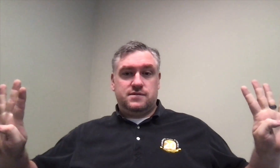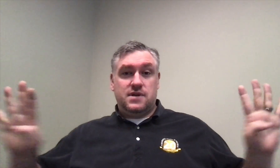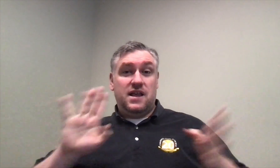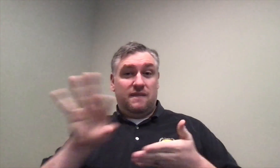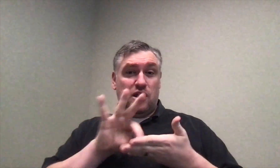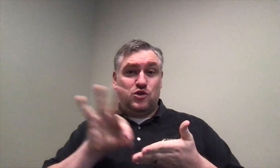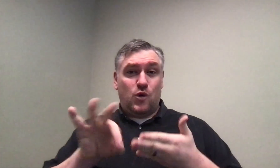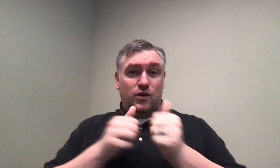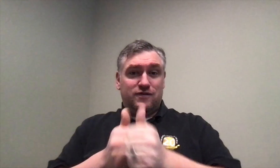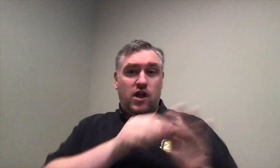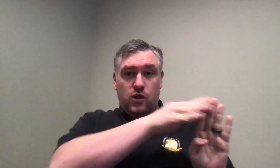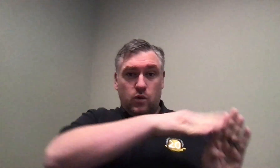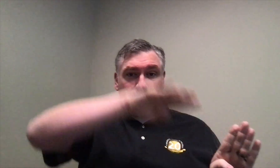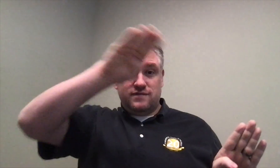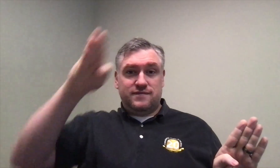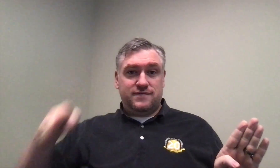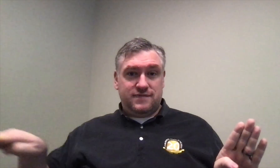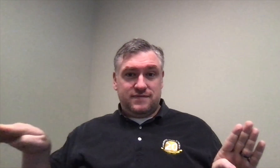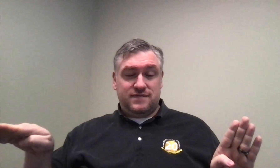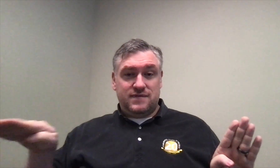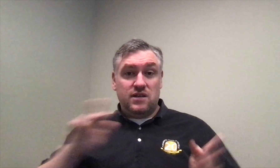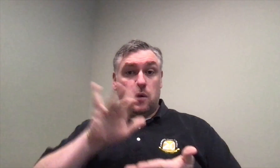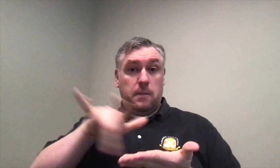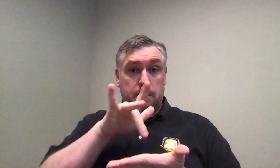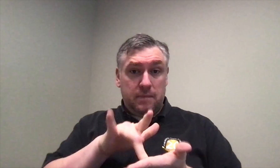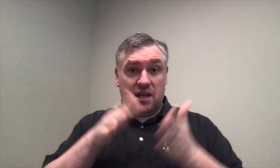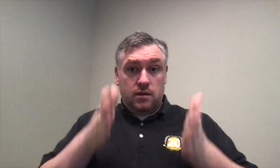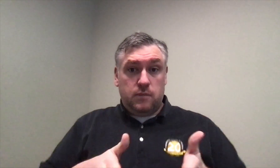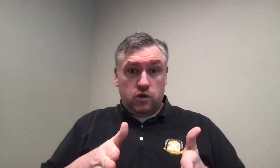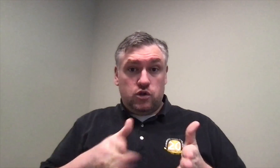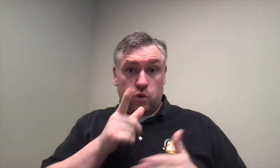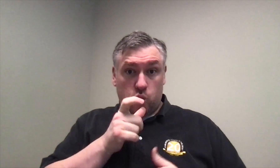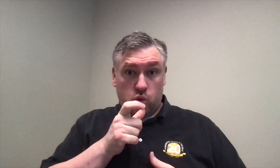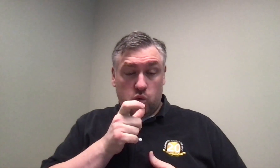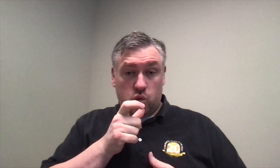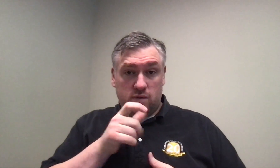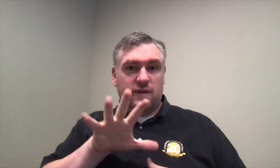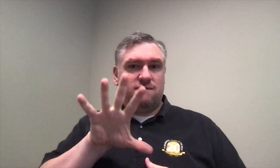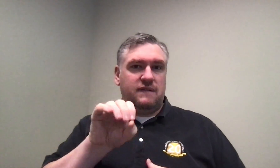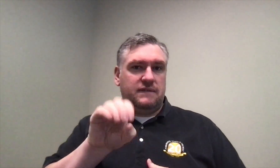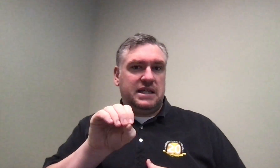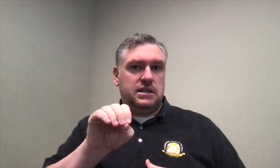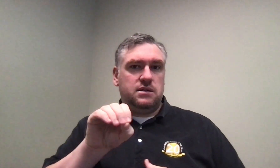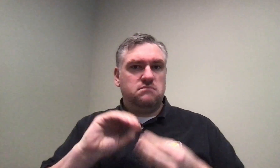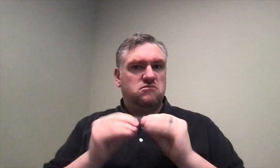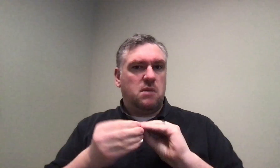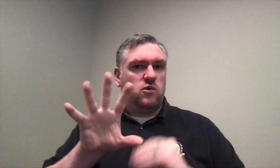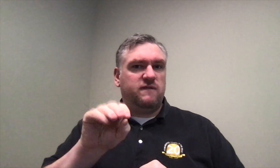row, their scores will follow that standard curve. So the middle person is number 50.